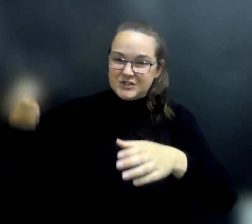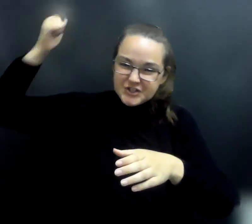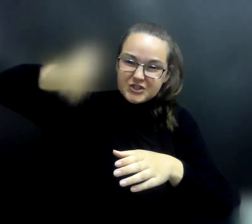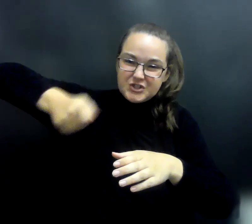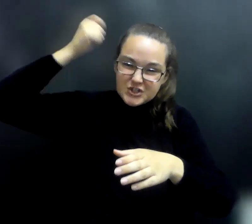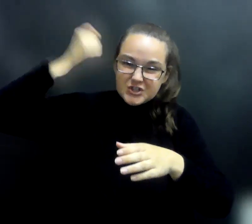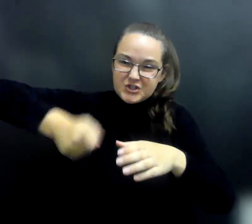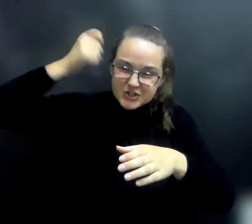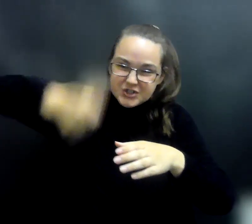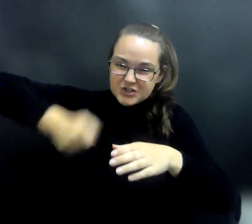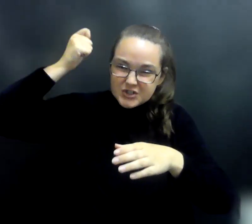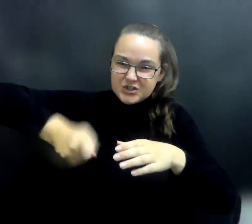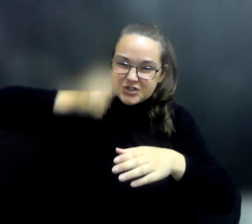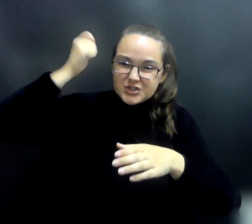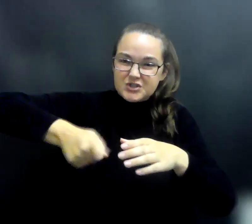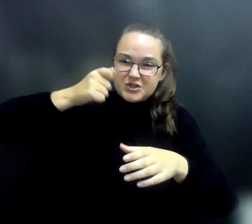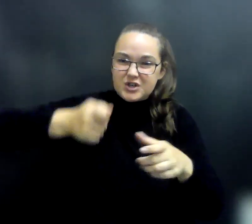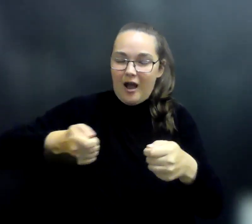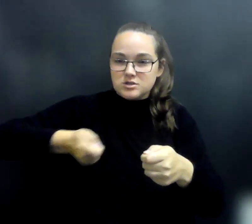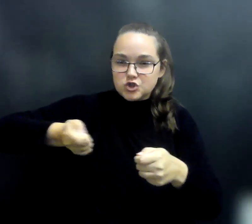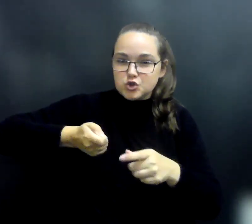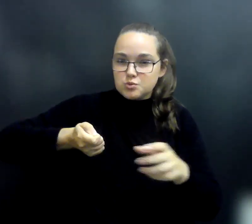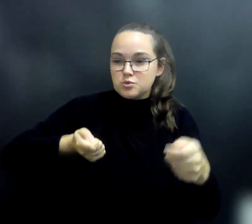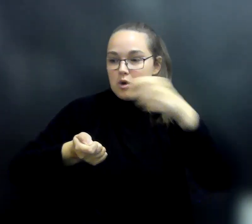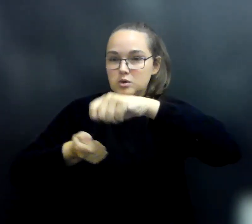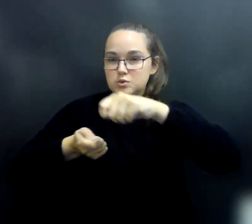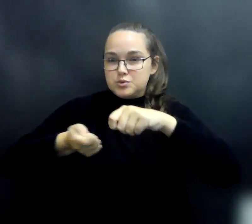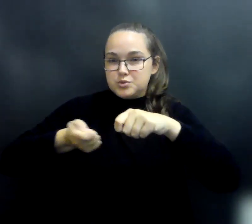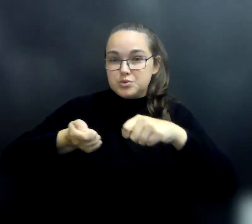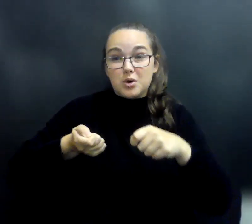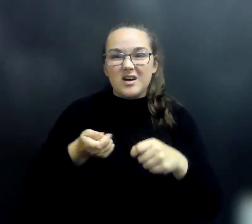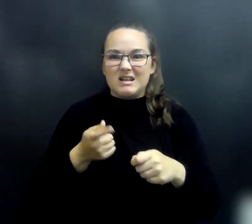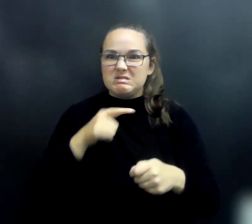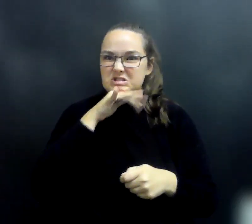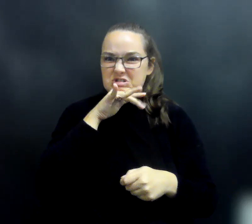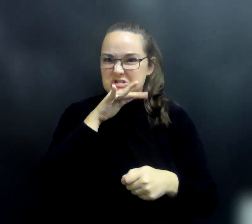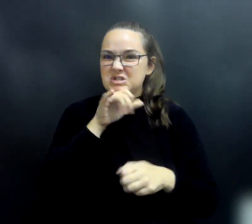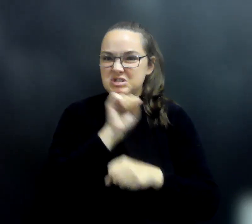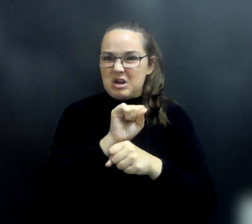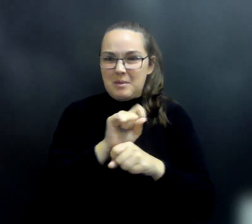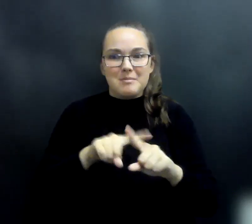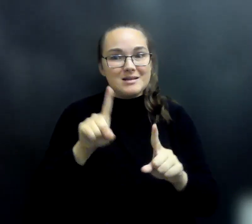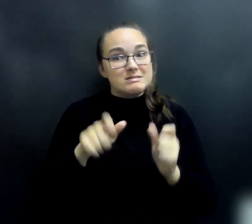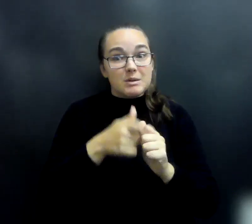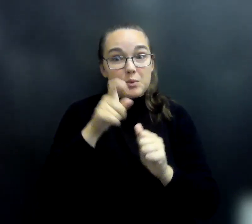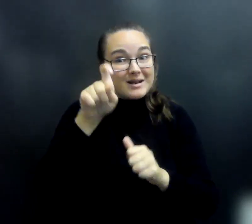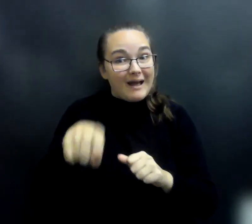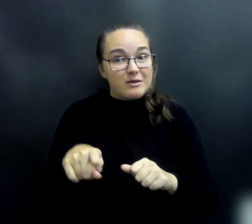sieve. It was a dirty job, but someone had to do it. Then we melted speculum metal, copper